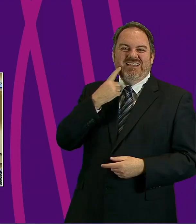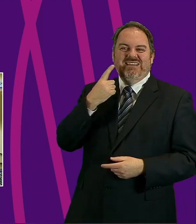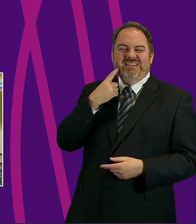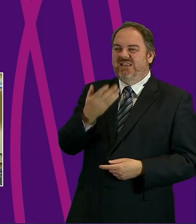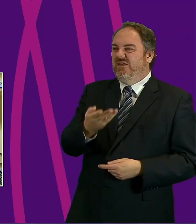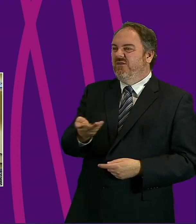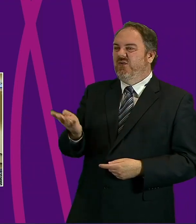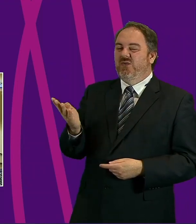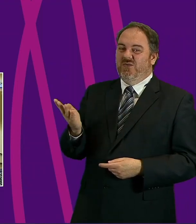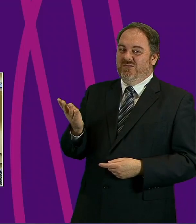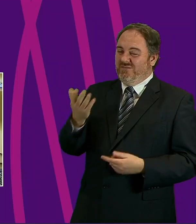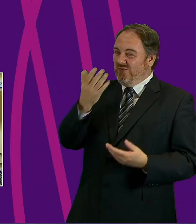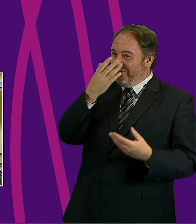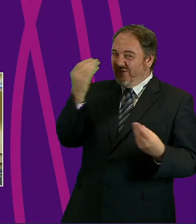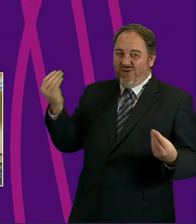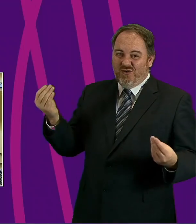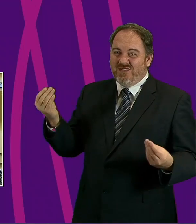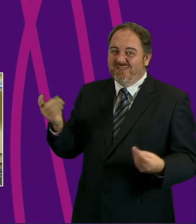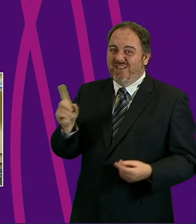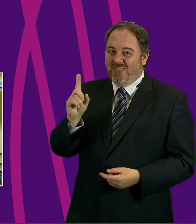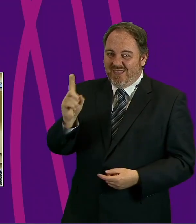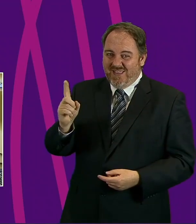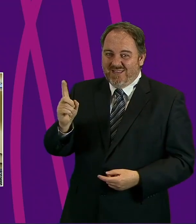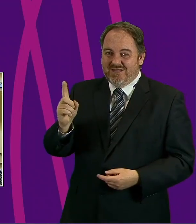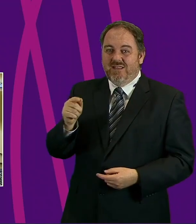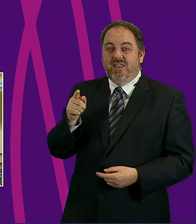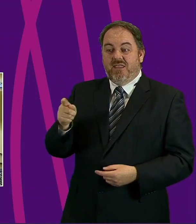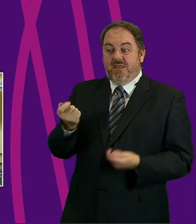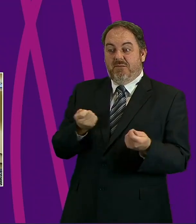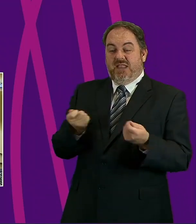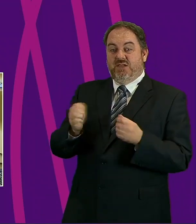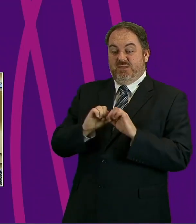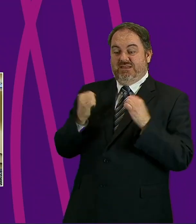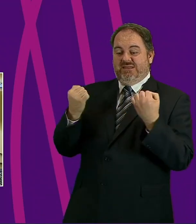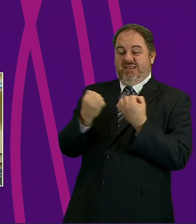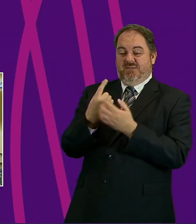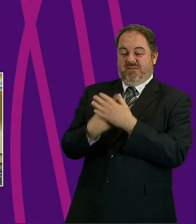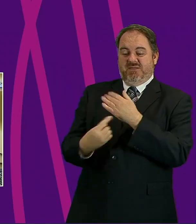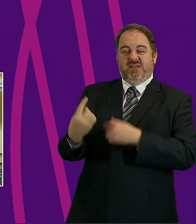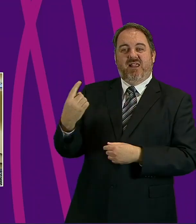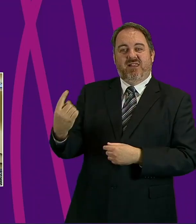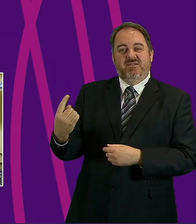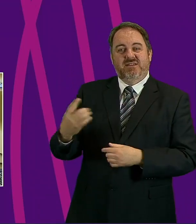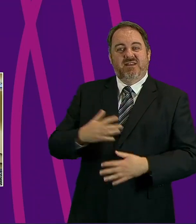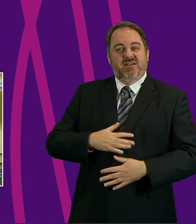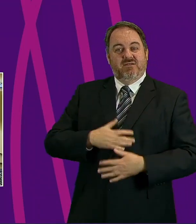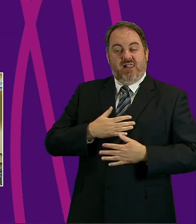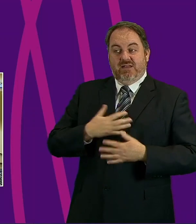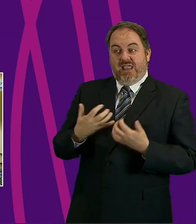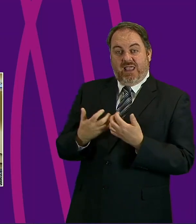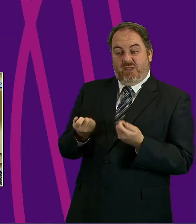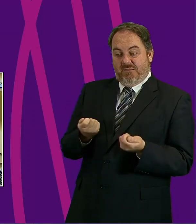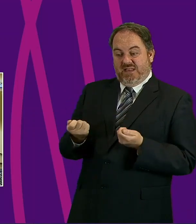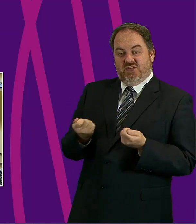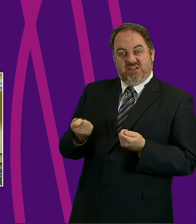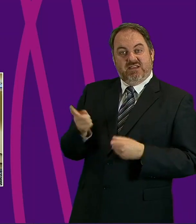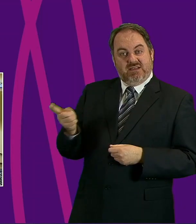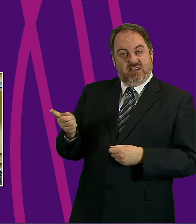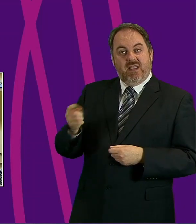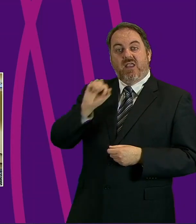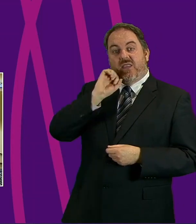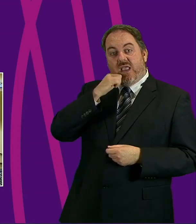to forget. The incident management team, had they thought that as part of the public health management of this, a public notice was